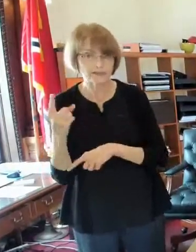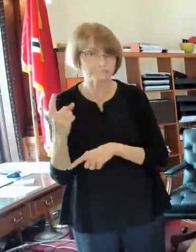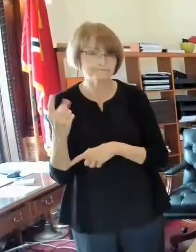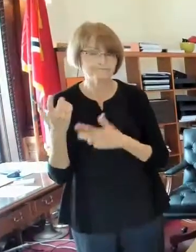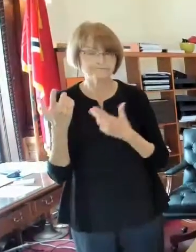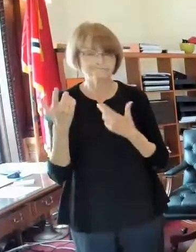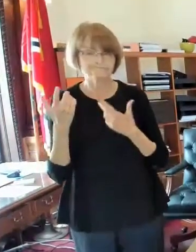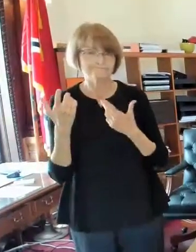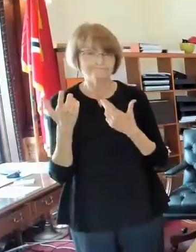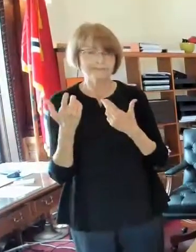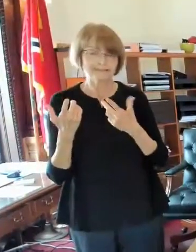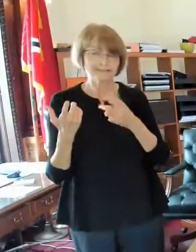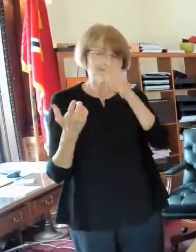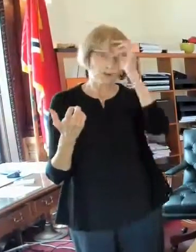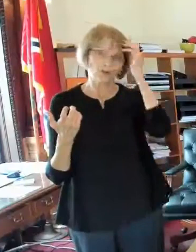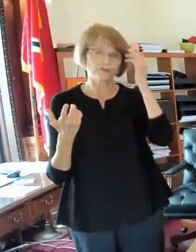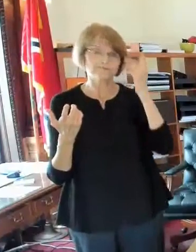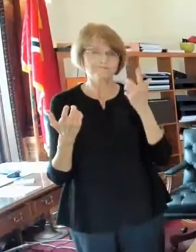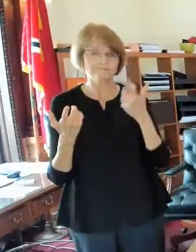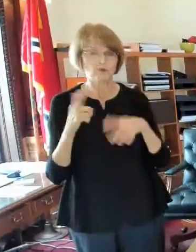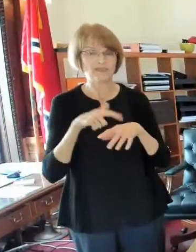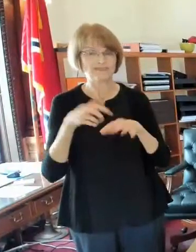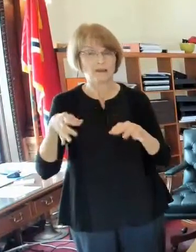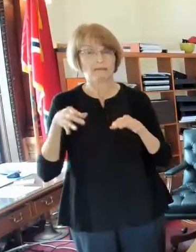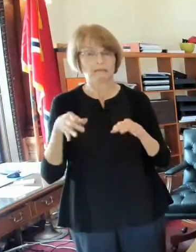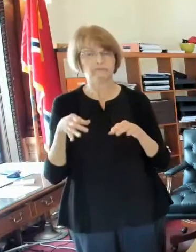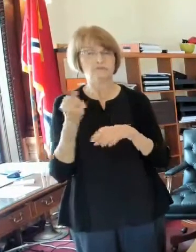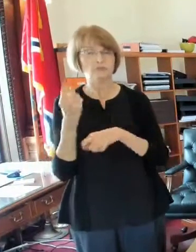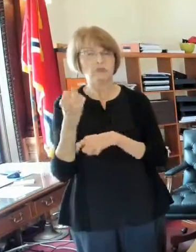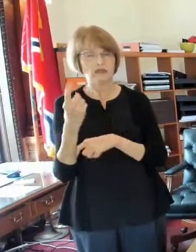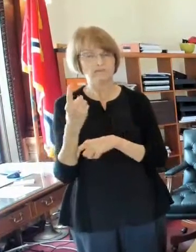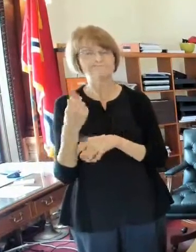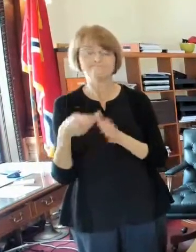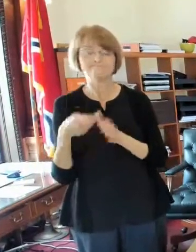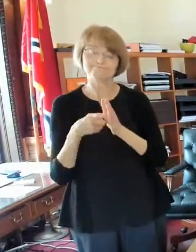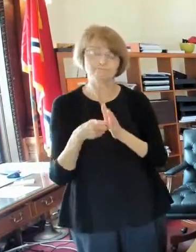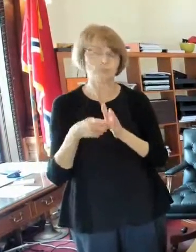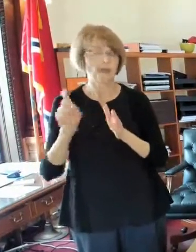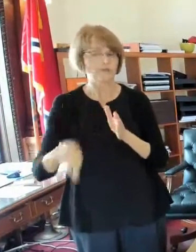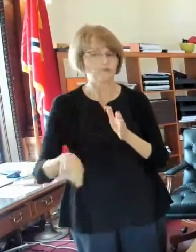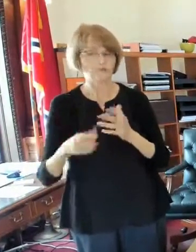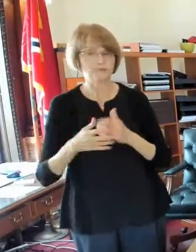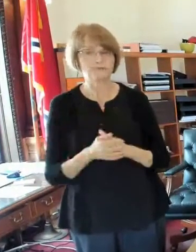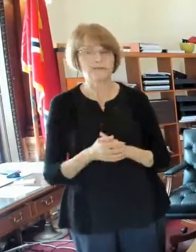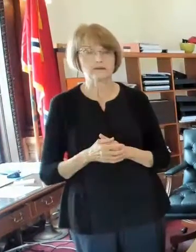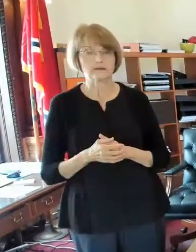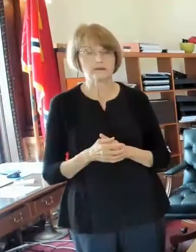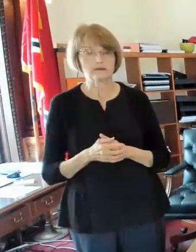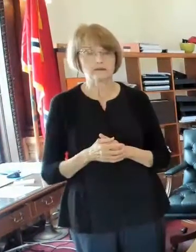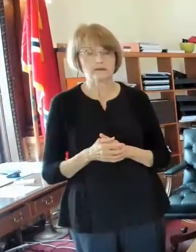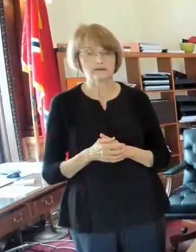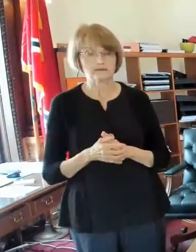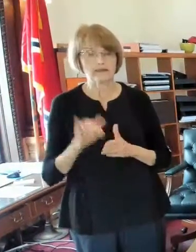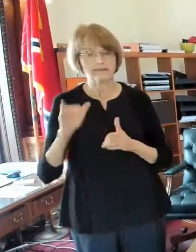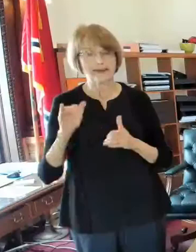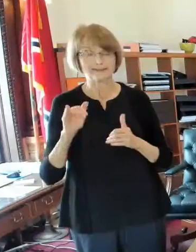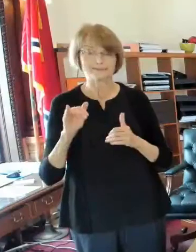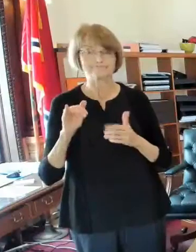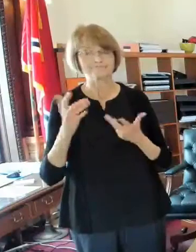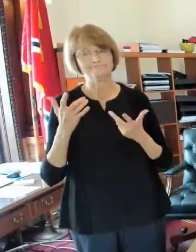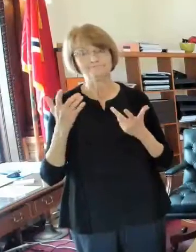but that earlier closing was really also necessary. So that is the big news